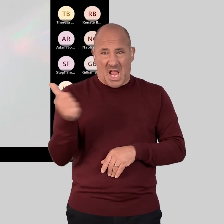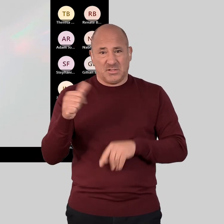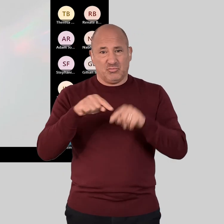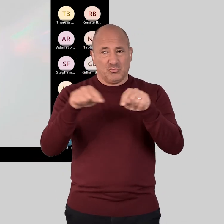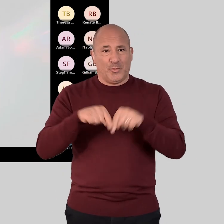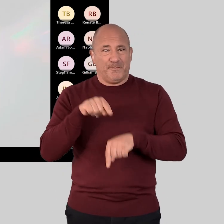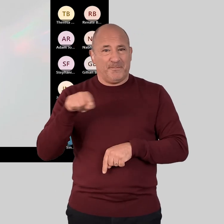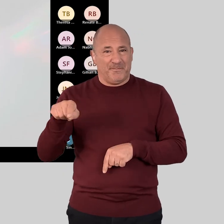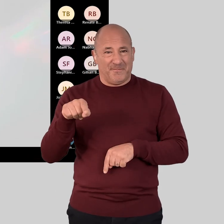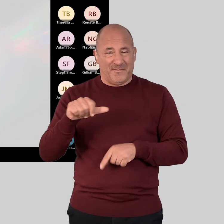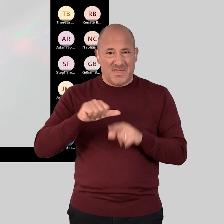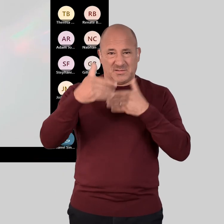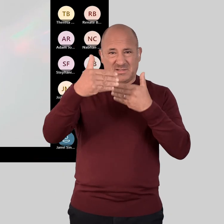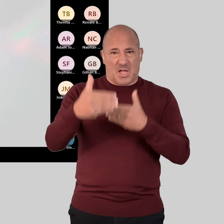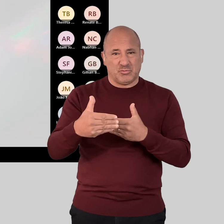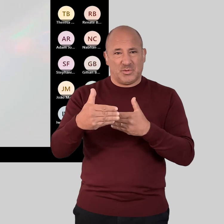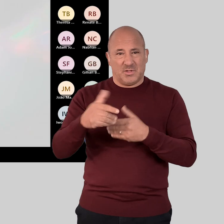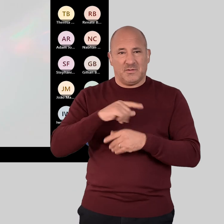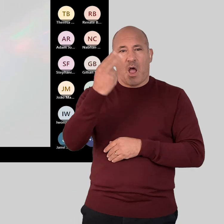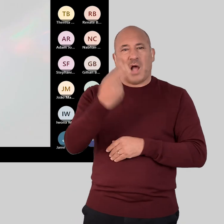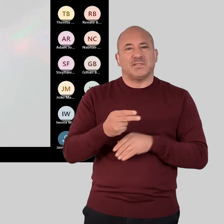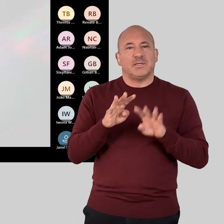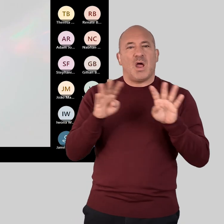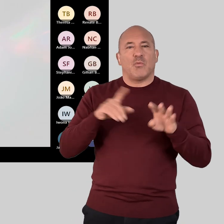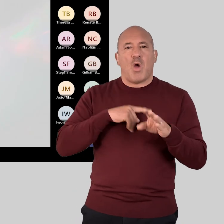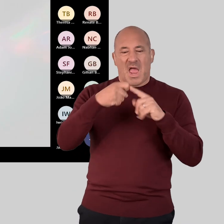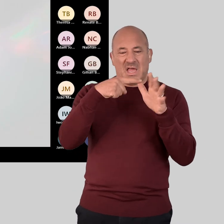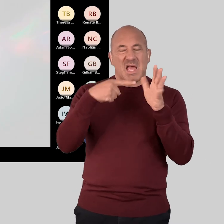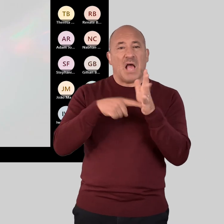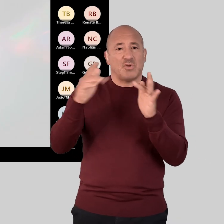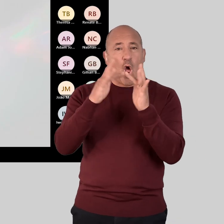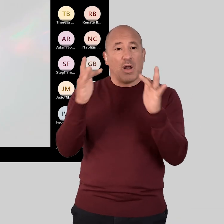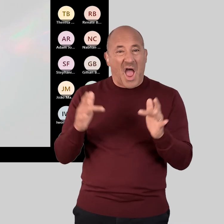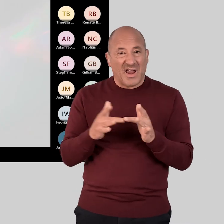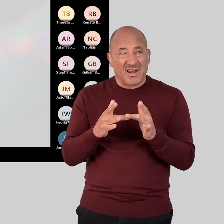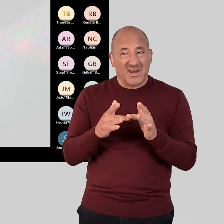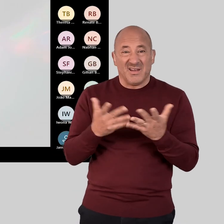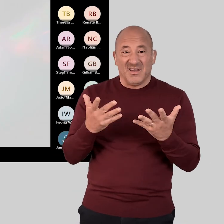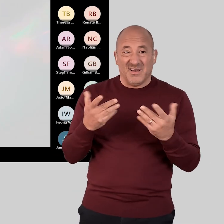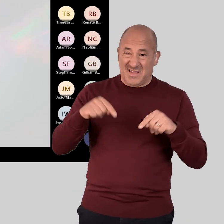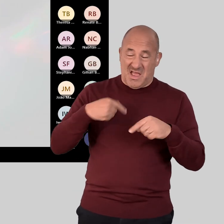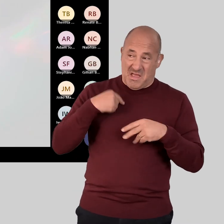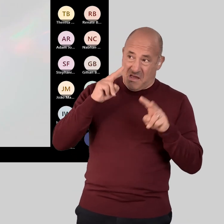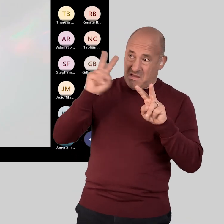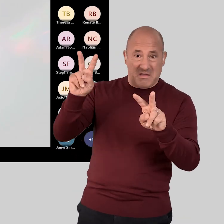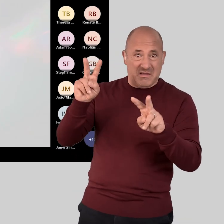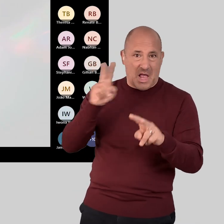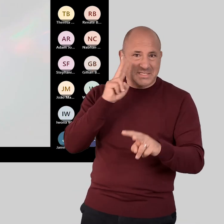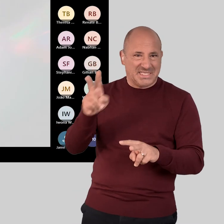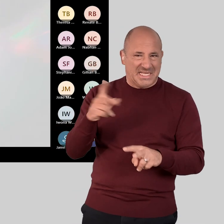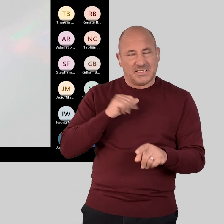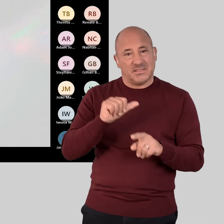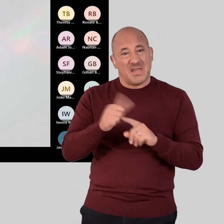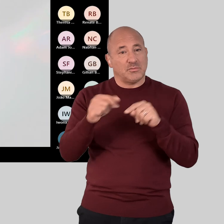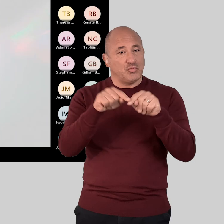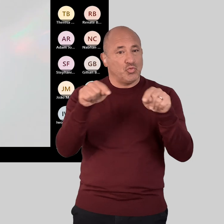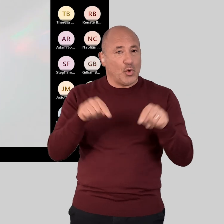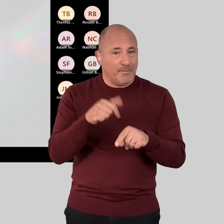door for the next part of the session for the artist panel because Kat's online and at the moment we wouldn't be able to see them